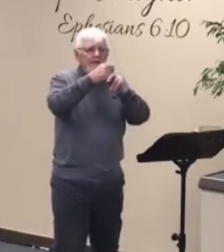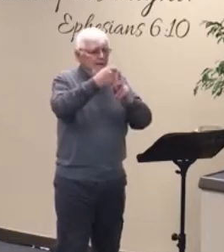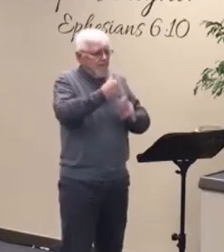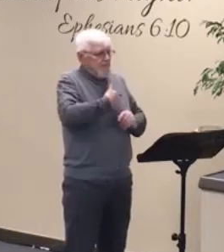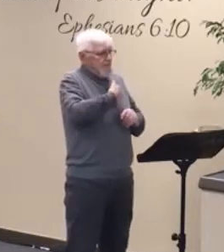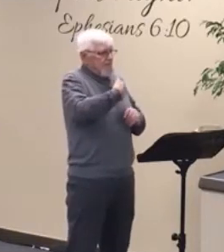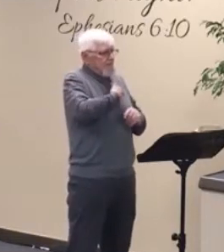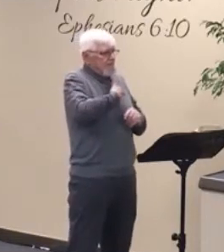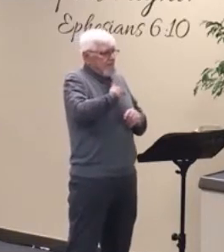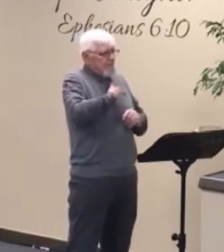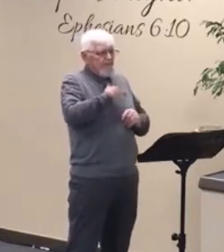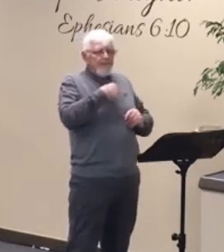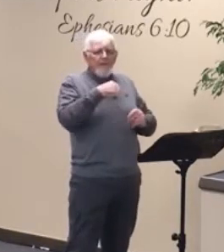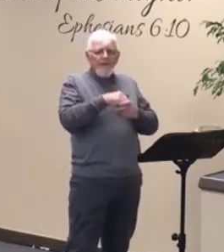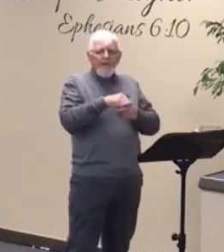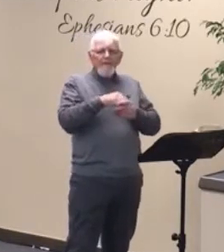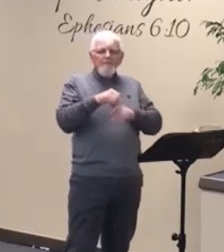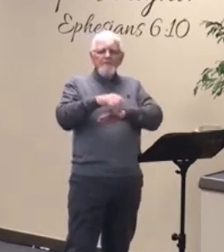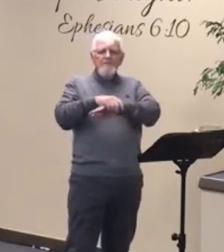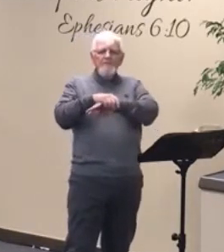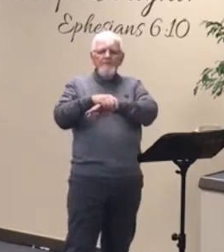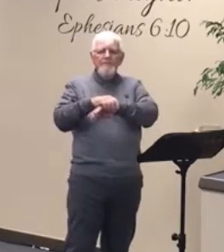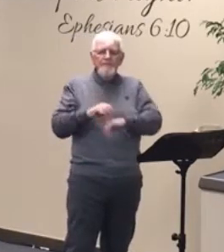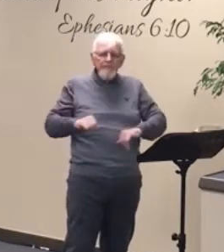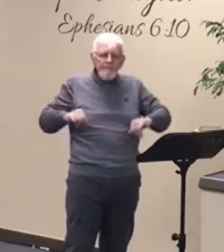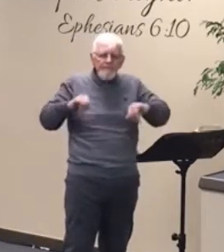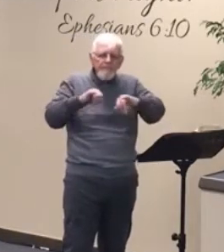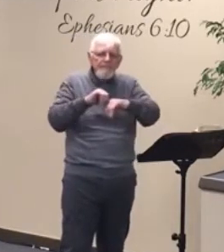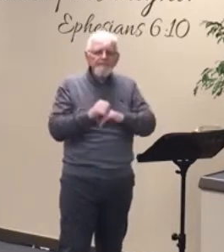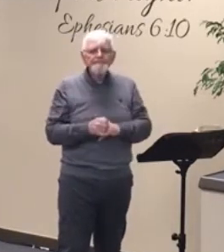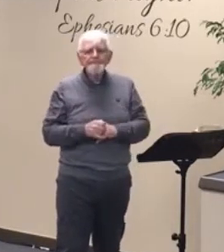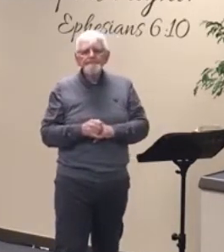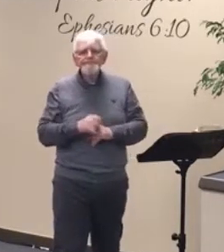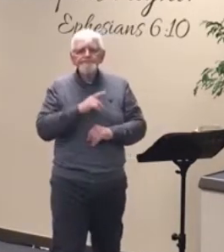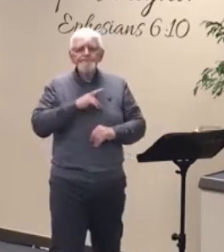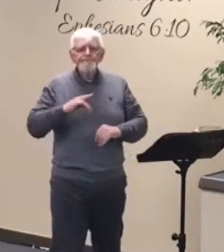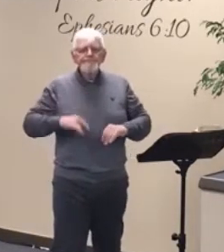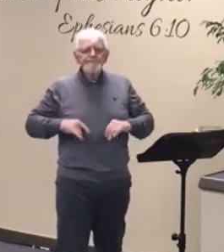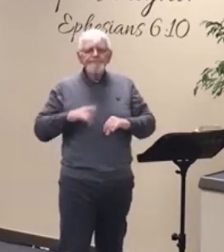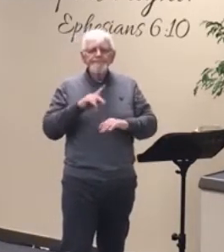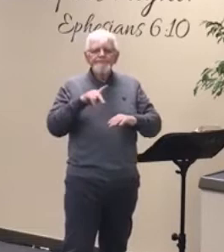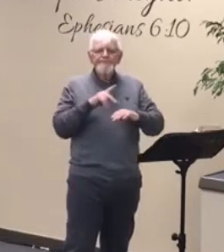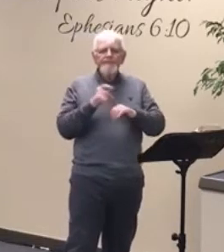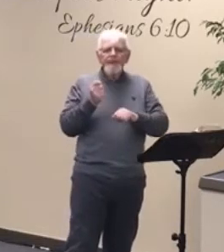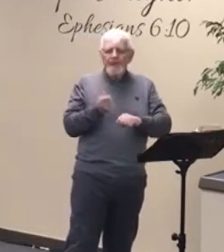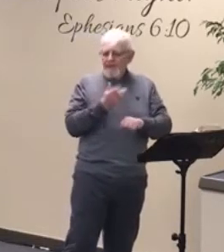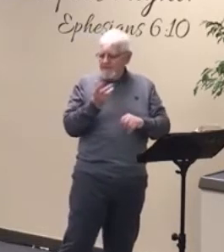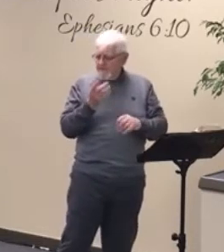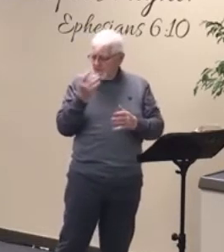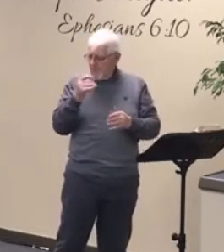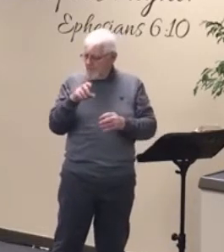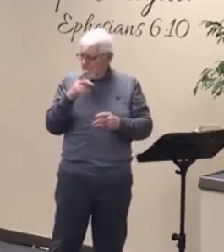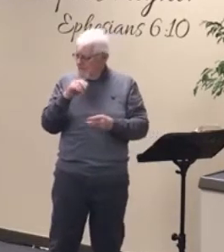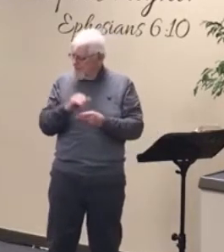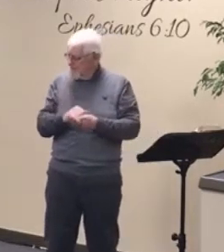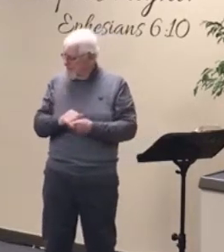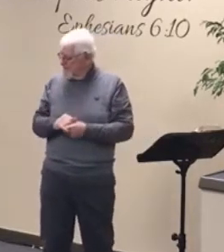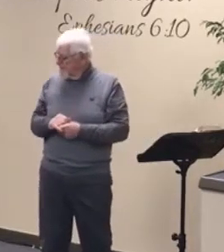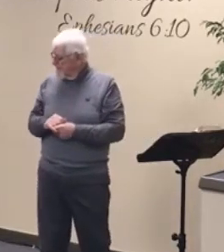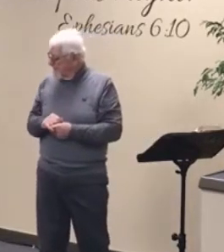In the feudal system in England, remember the serfs and the knights and all the things you learn in school. I don't know why we learned that, what that has to do with anything